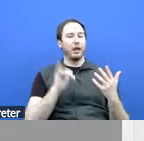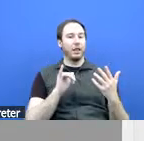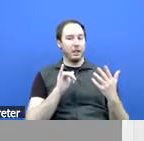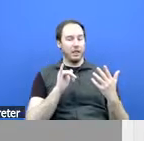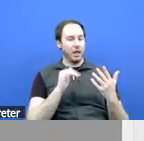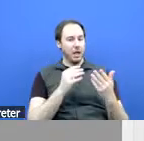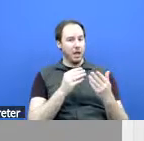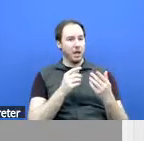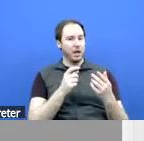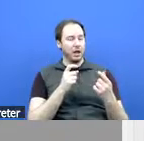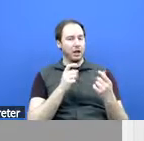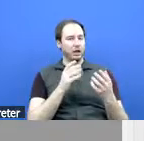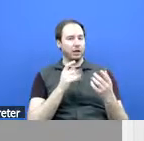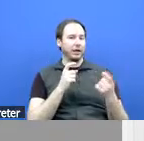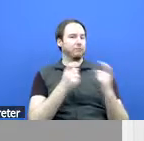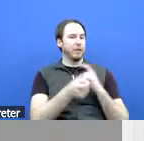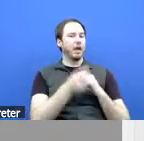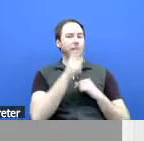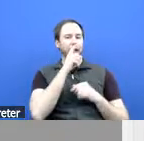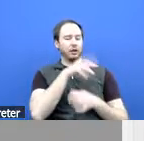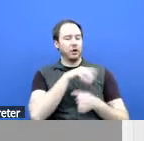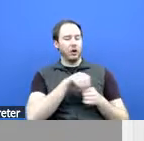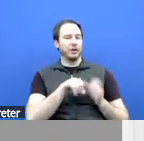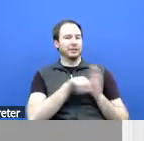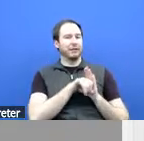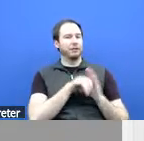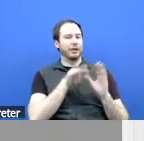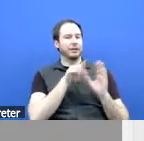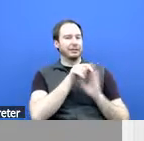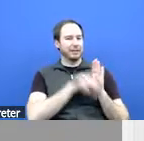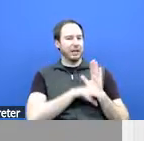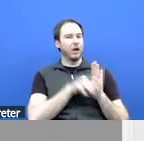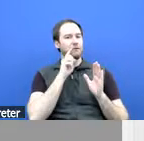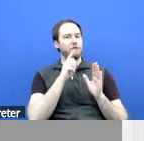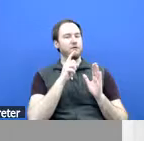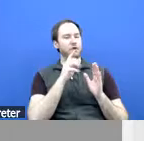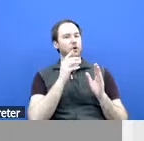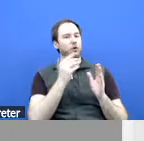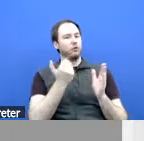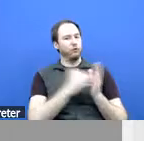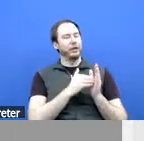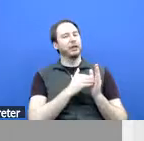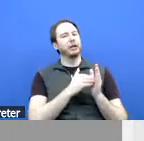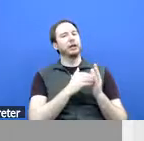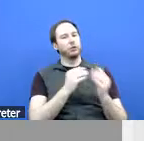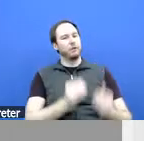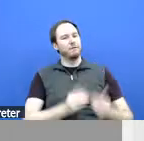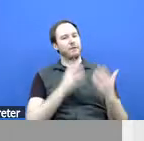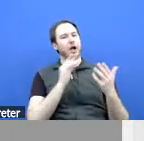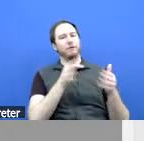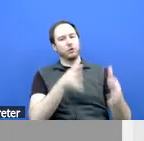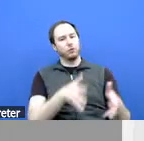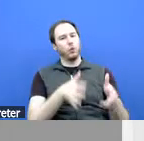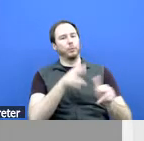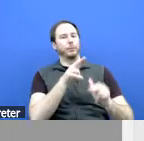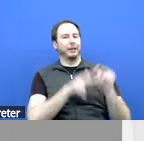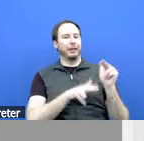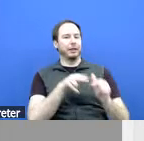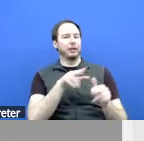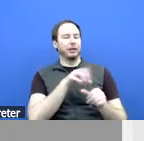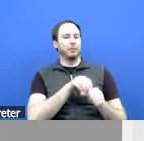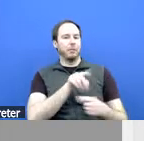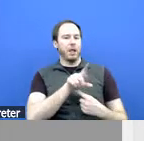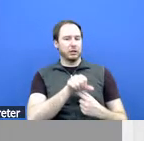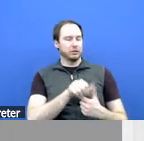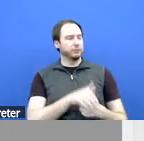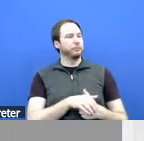is identified in the town code, which is an amenity of reuse and revitalization of dormant buildings and plazas.